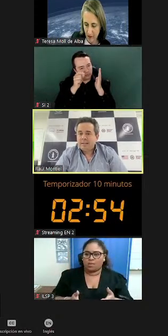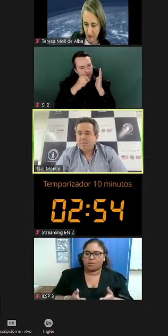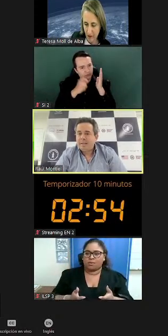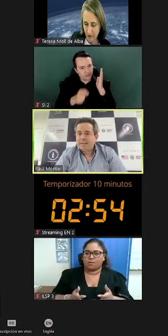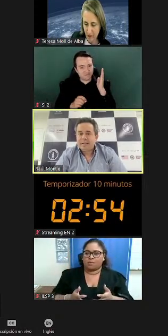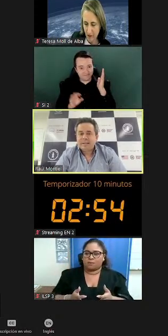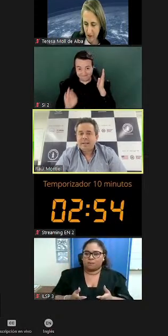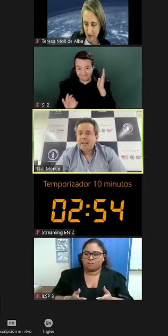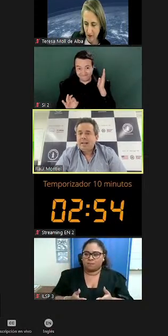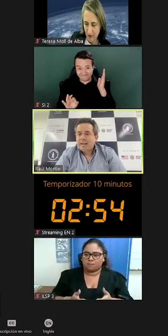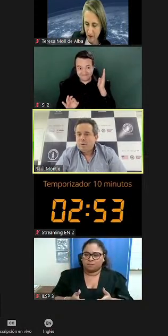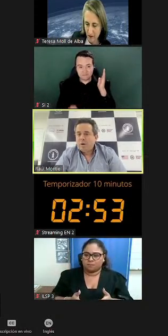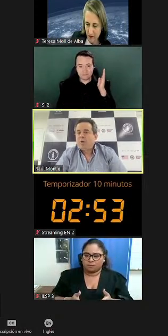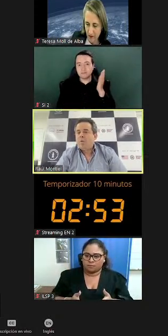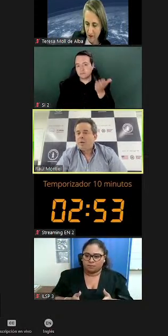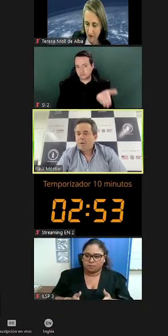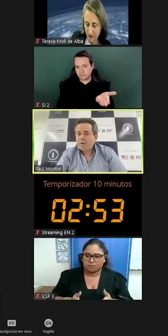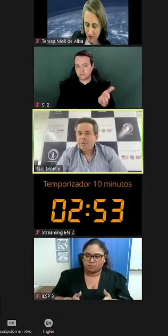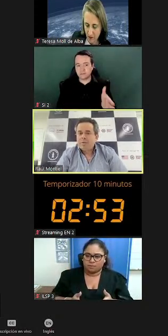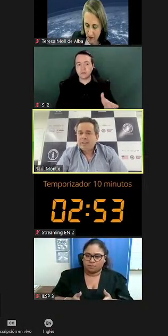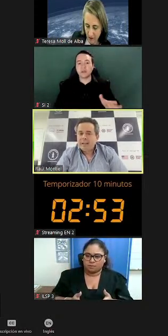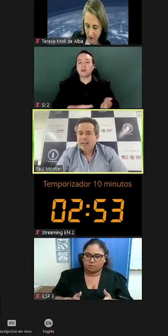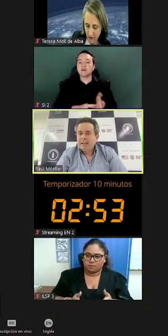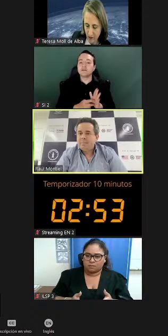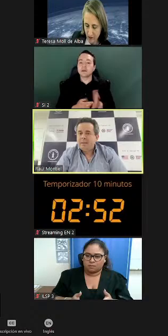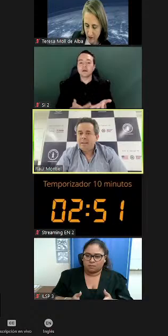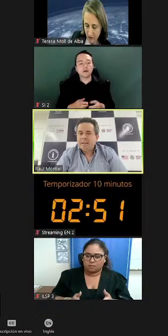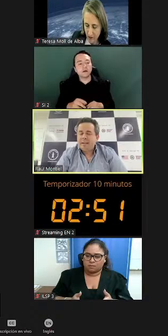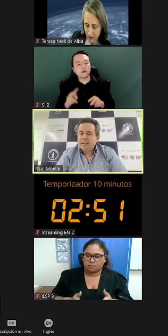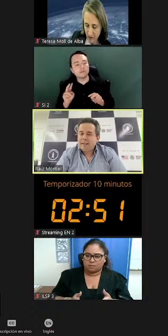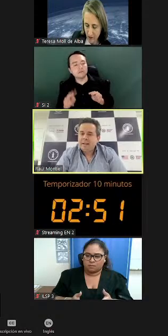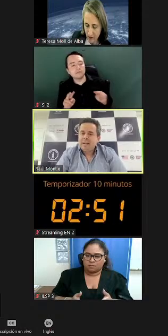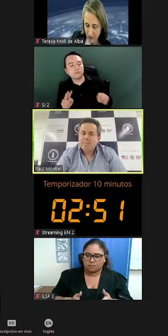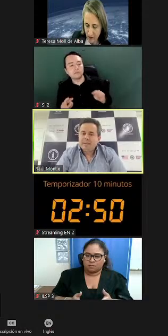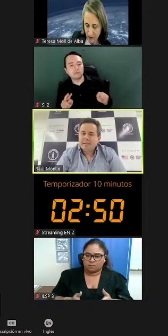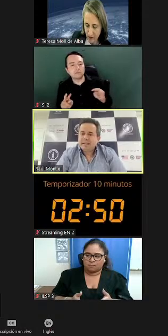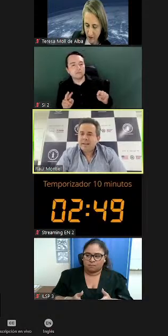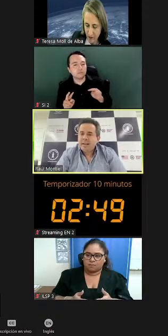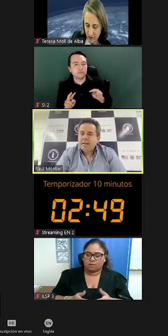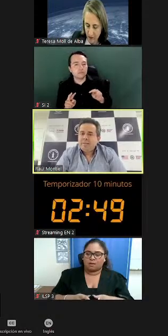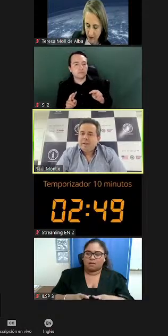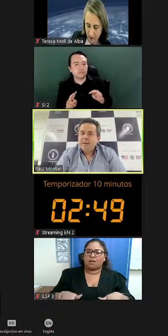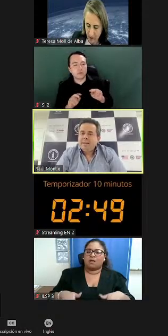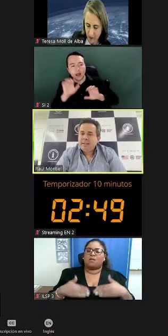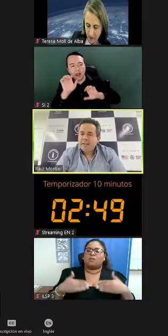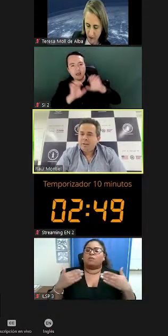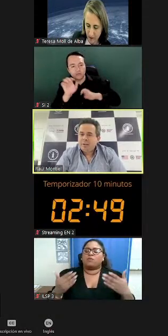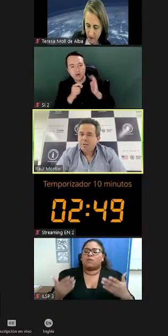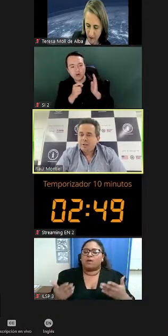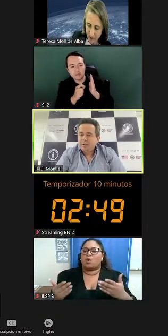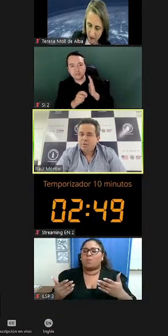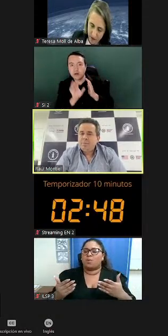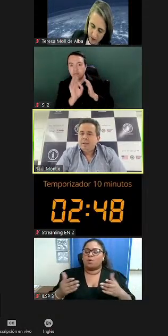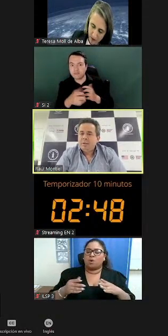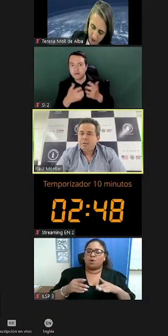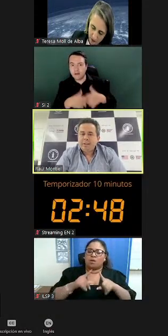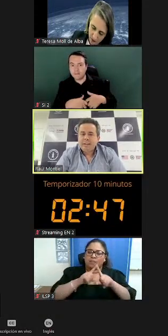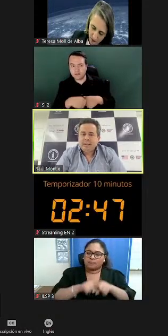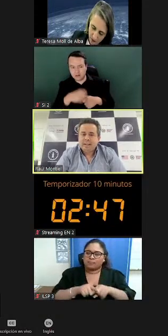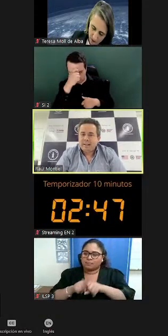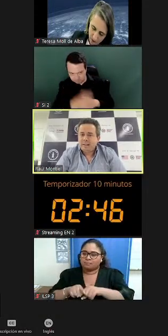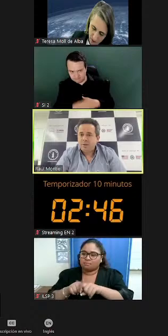that appoints what companies after a technical independent evaluation what companies